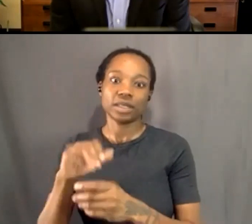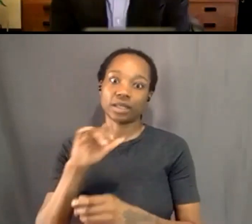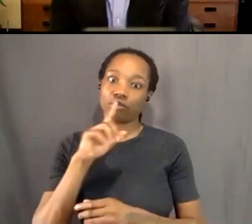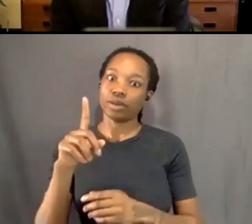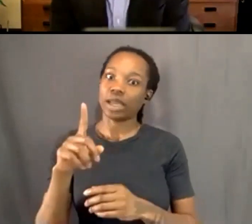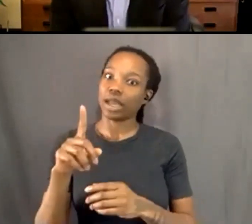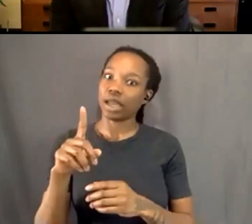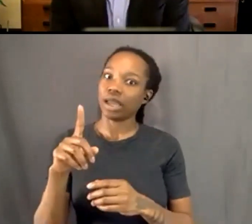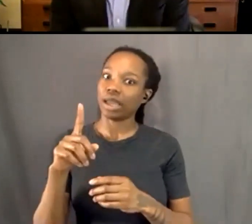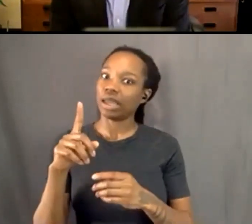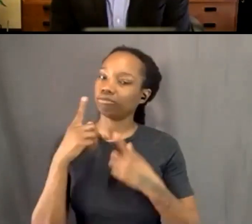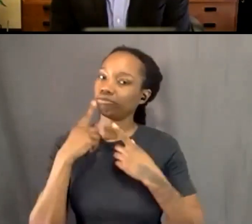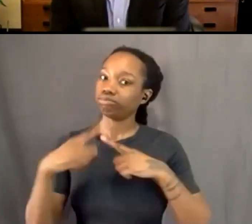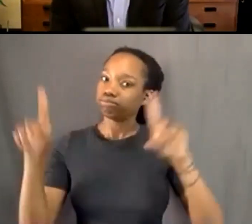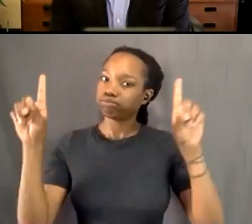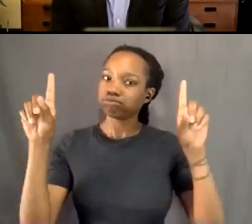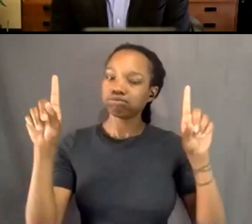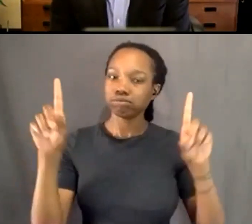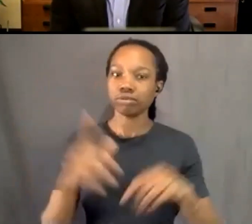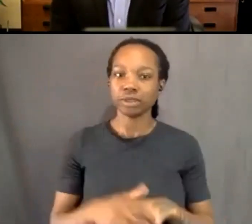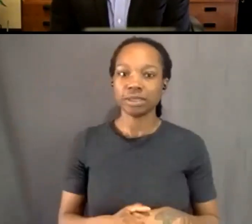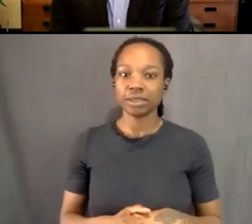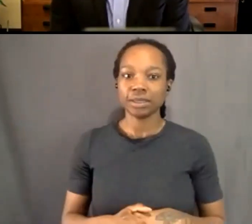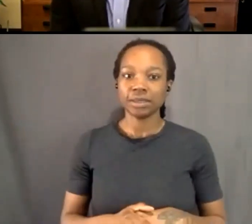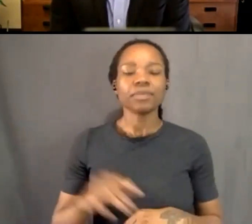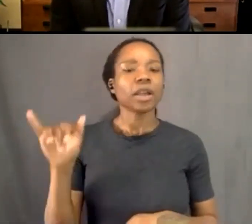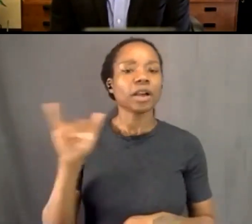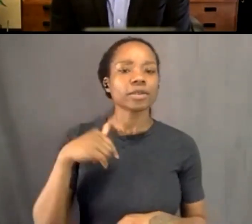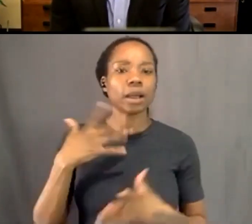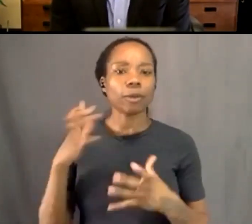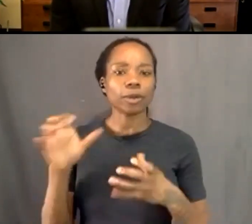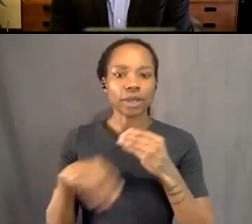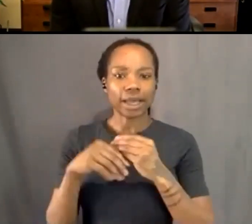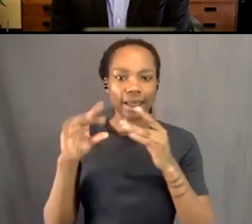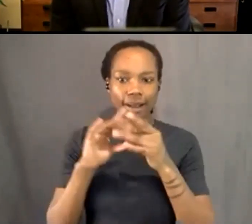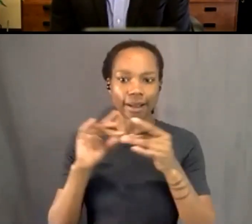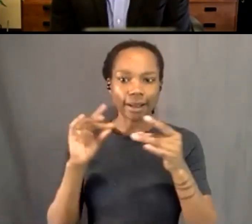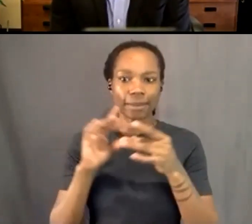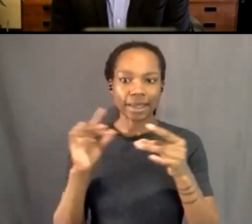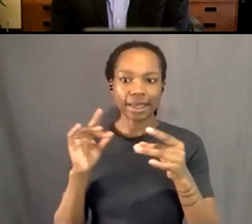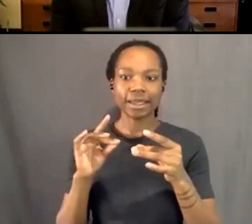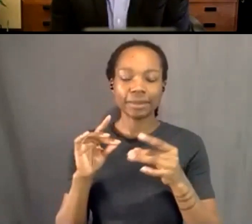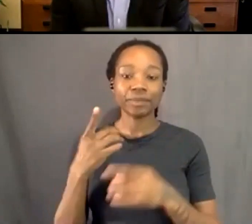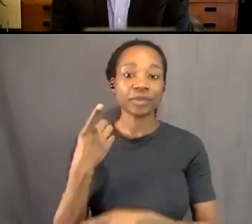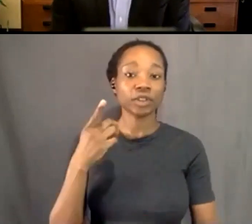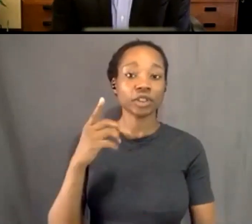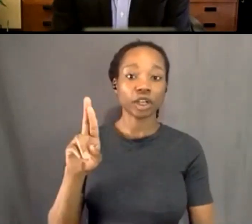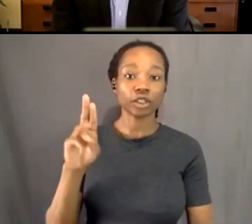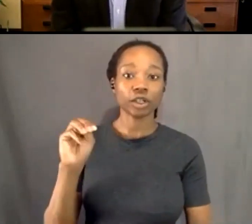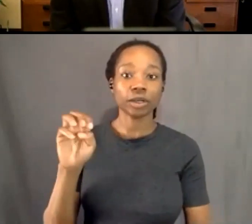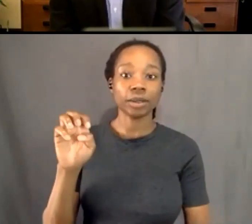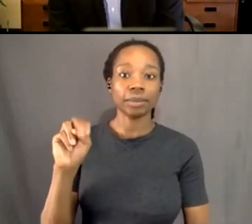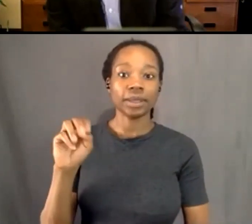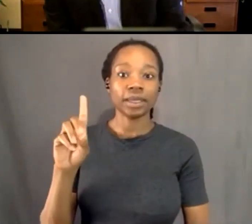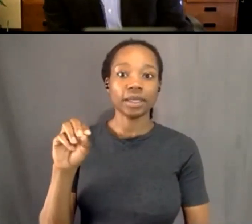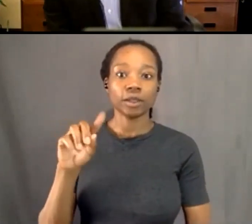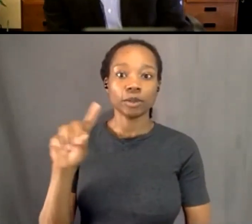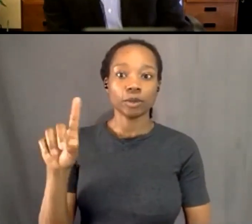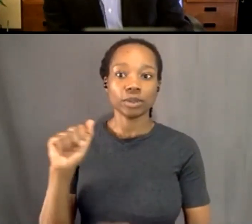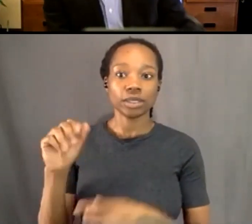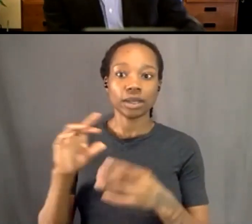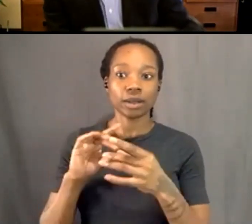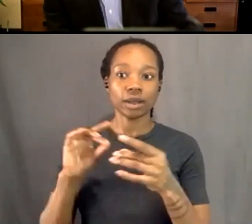most effective. I want to make a comment on something else. And Dr. Mendoza said something when the question came